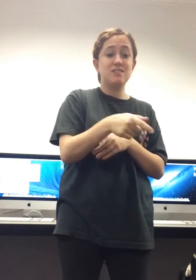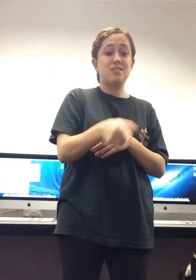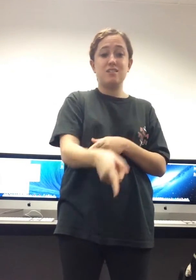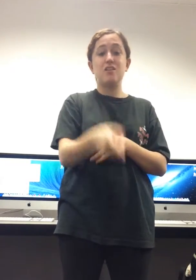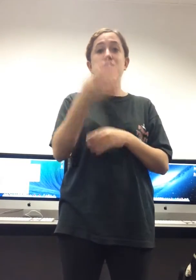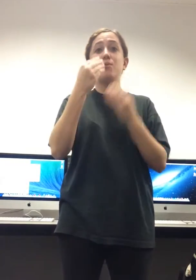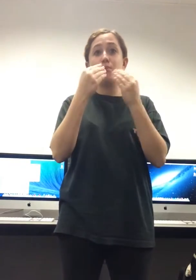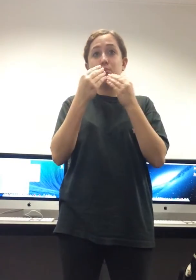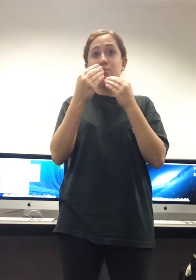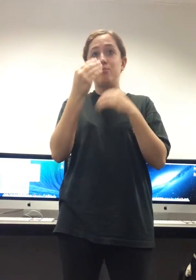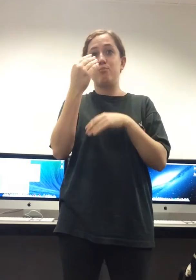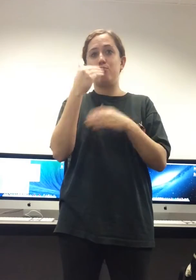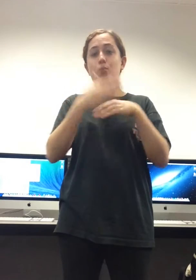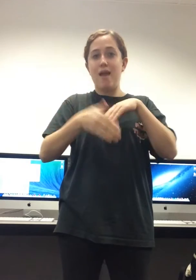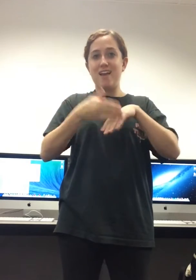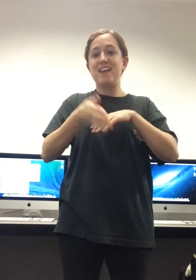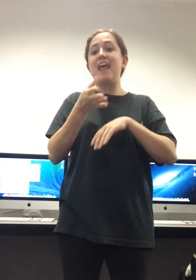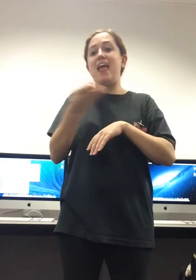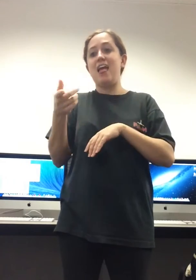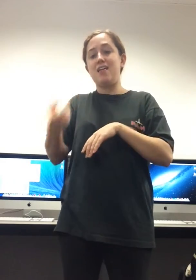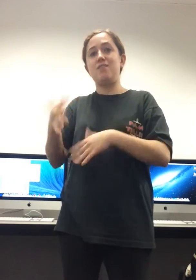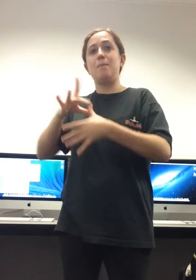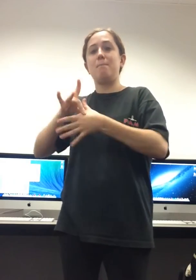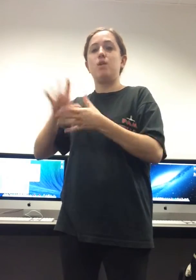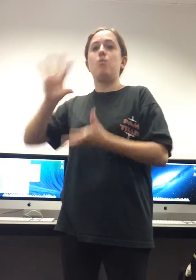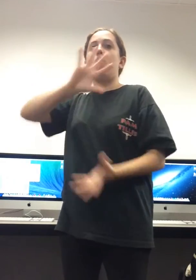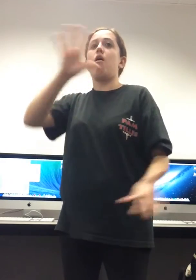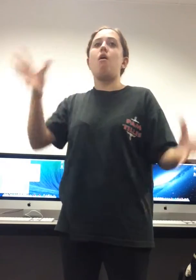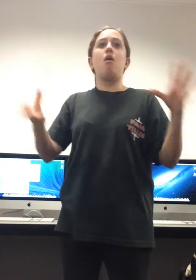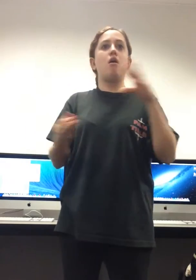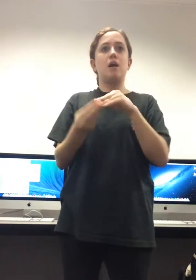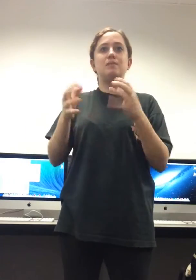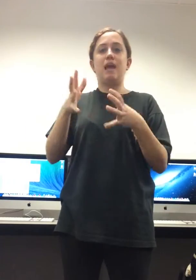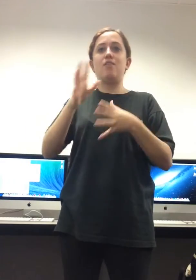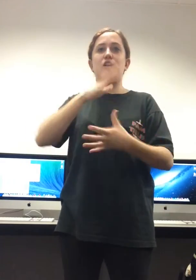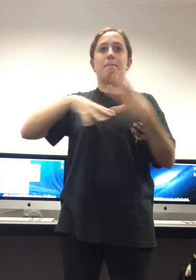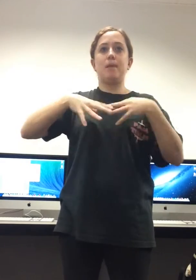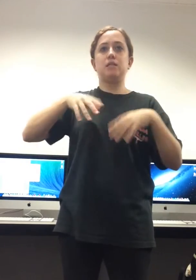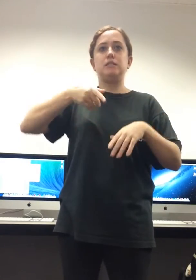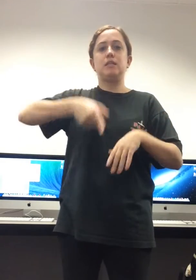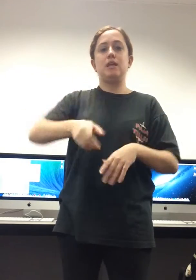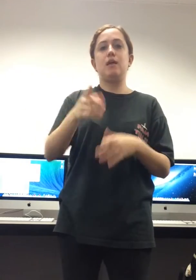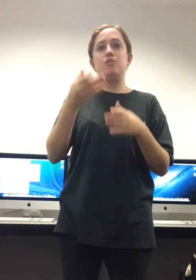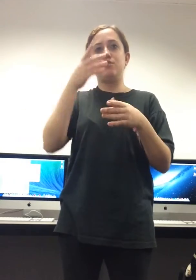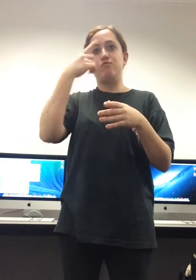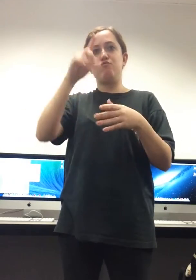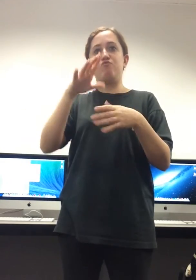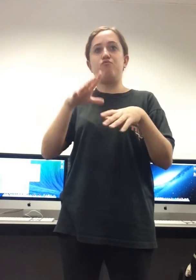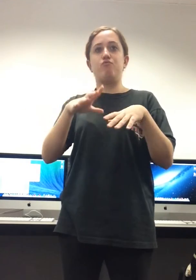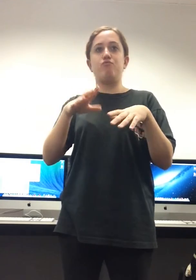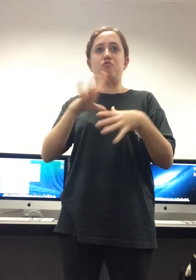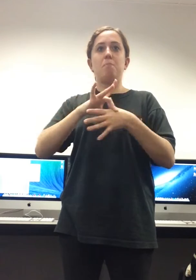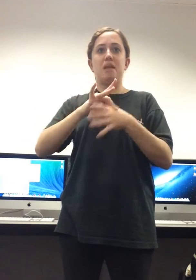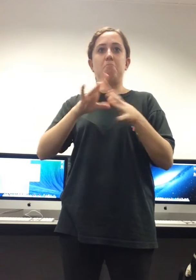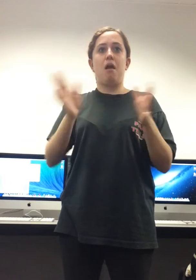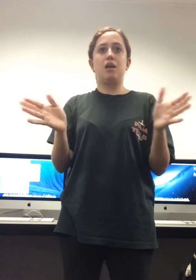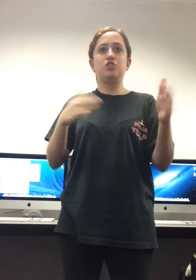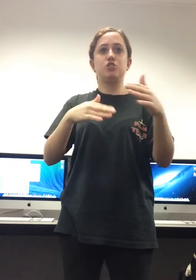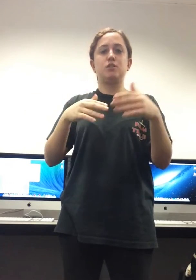The man who did the shoveling would not trouble to lift out a rat, even when he saw one. There were things